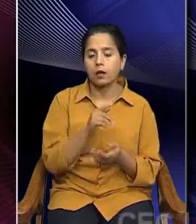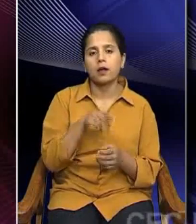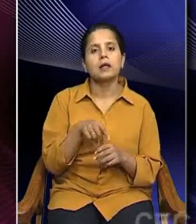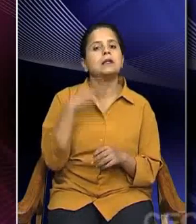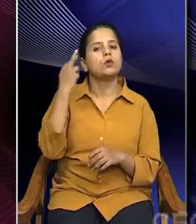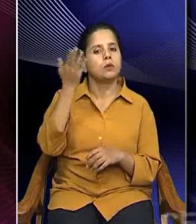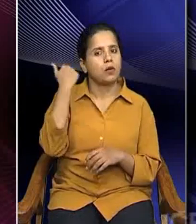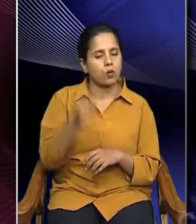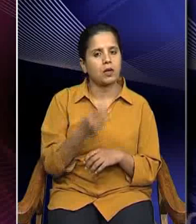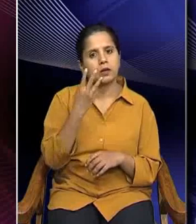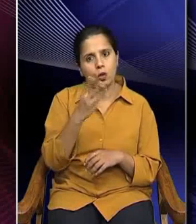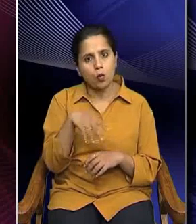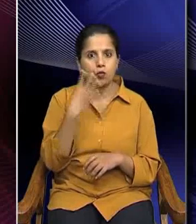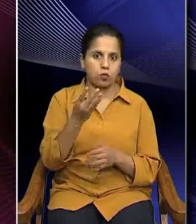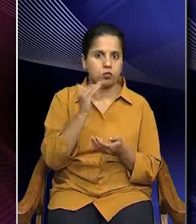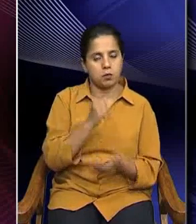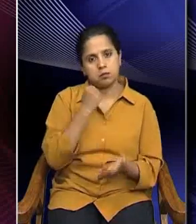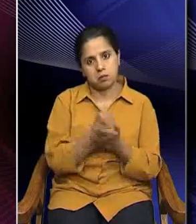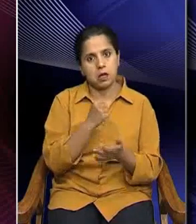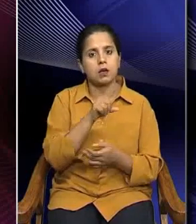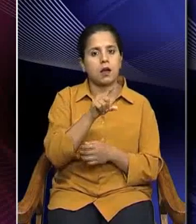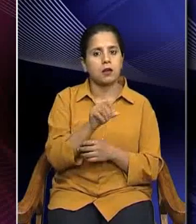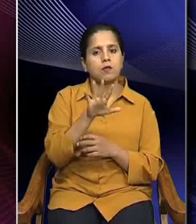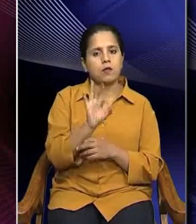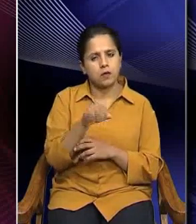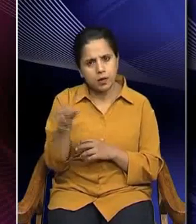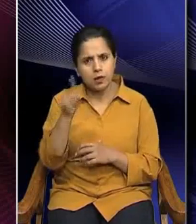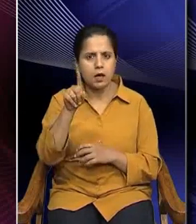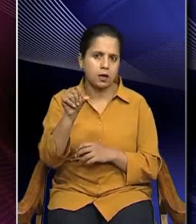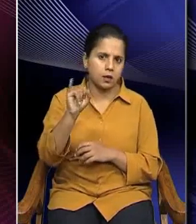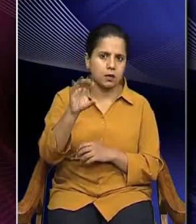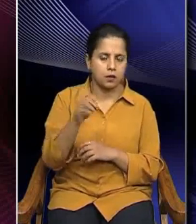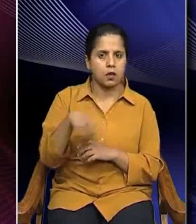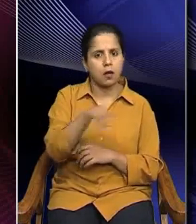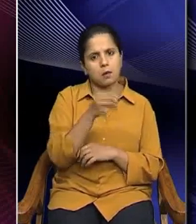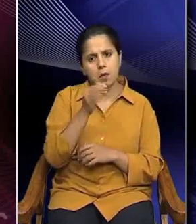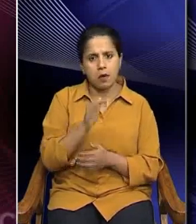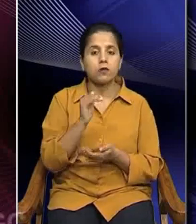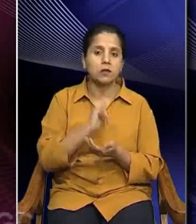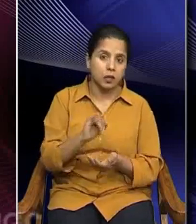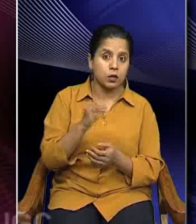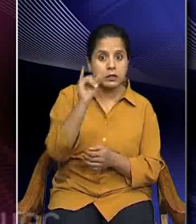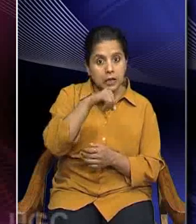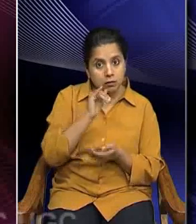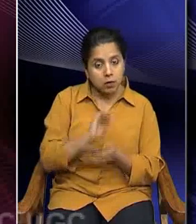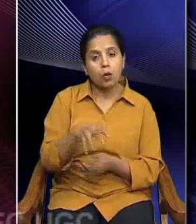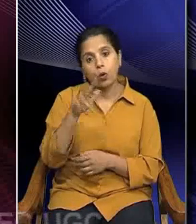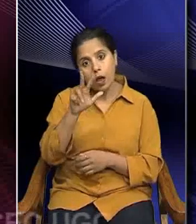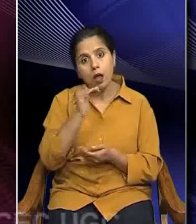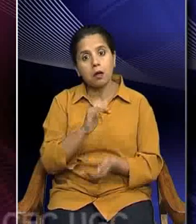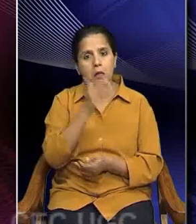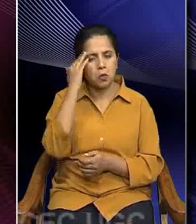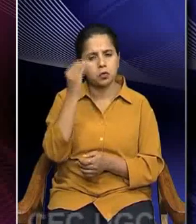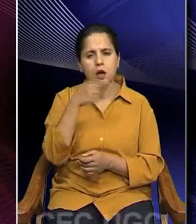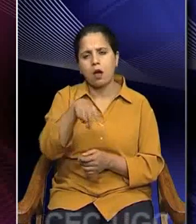of say 3 or 4 children in 1950s and 60s, people had to have 6 or 8 children, and because they knew that